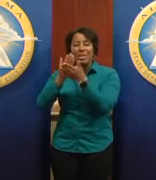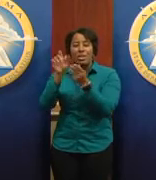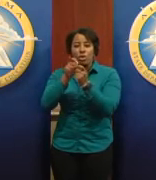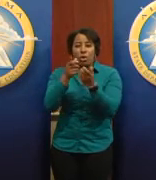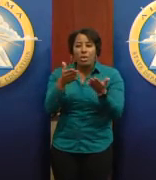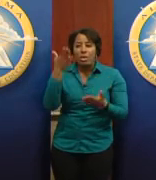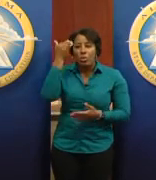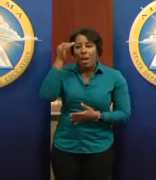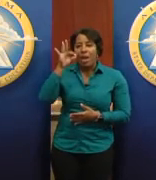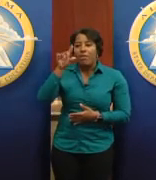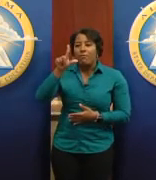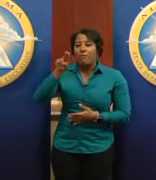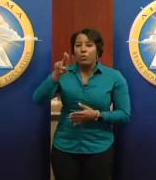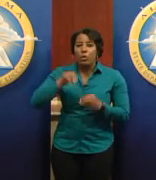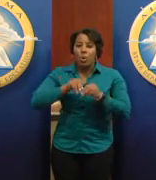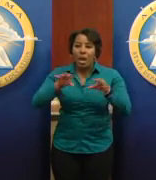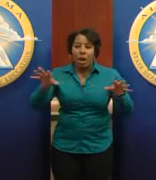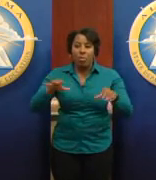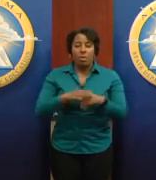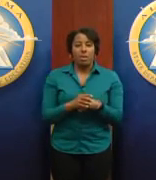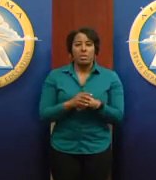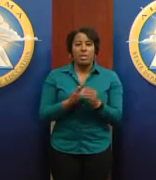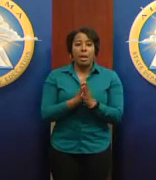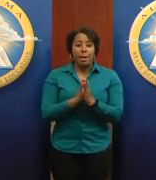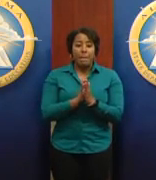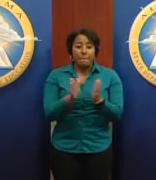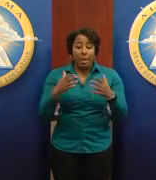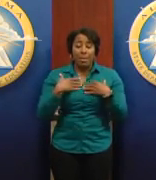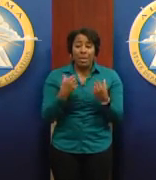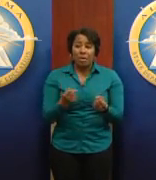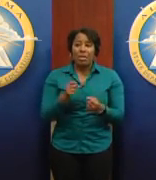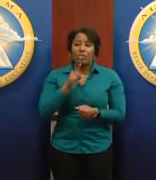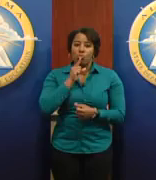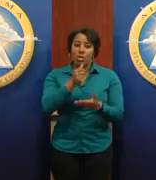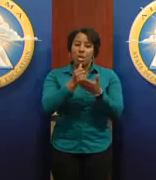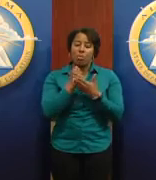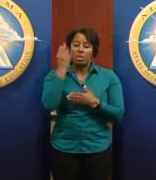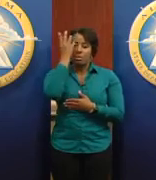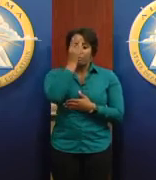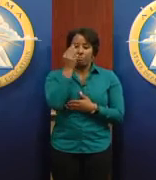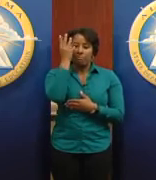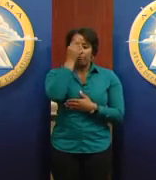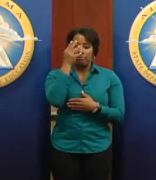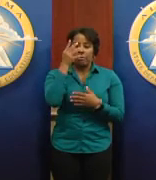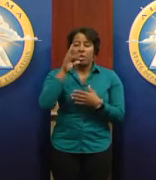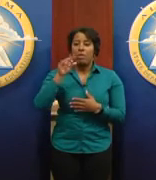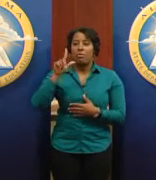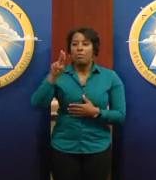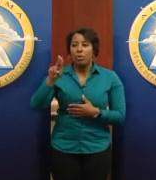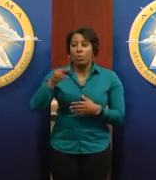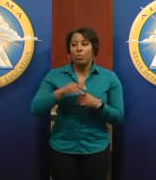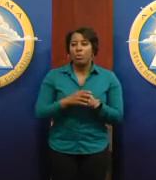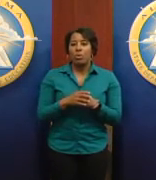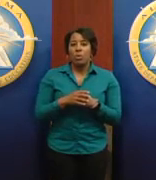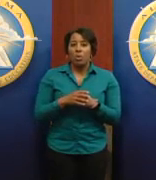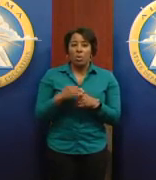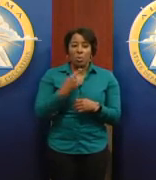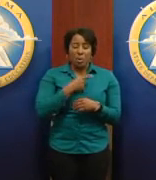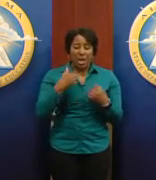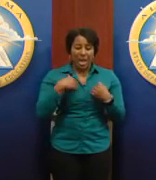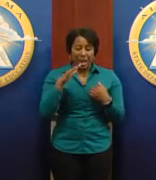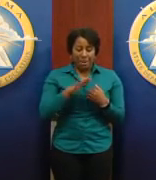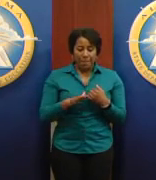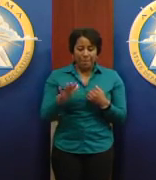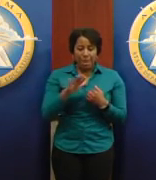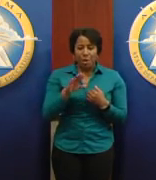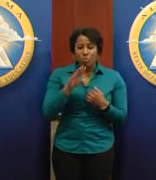health has been great about helping us think through mitigation of the flu. We had a half dozen school systems this year that had to close at